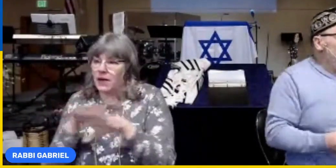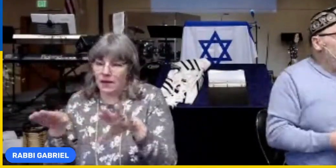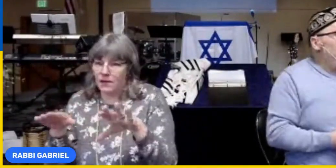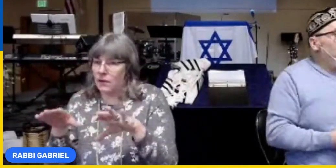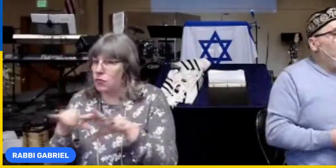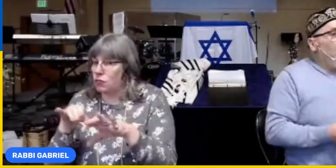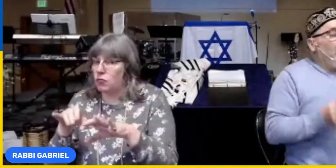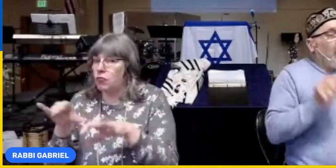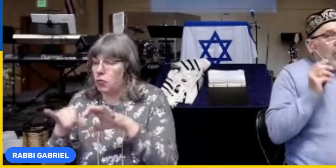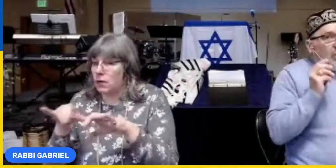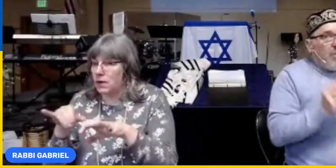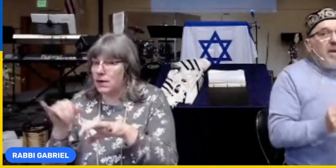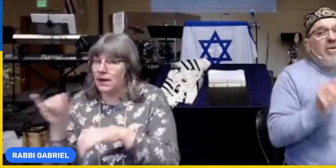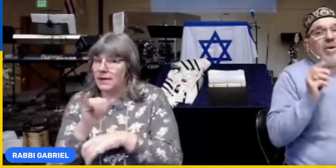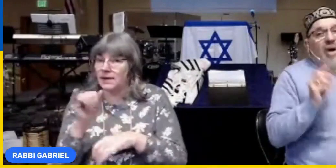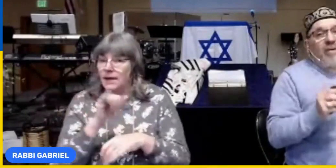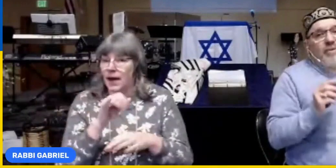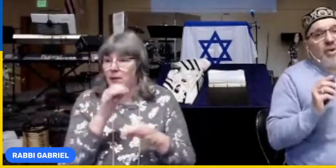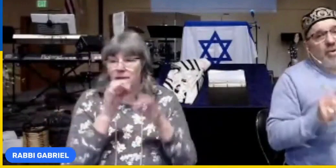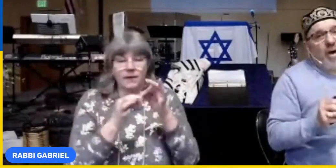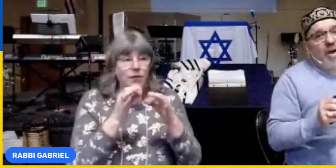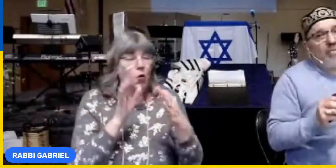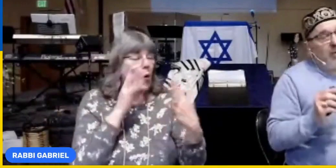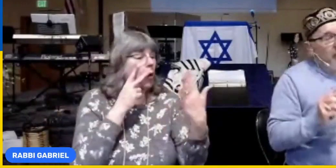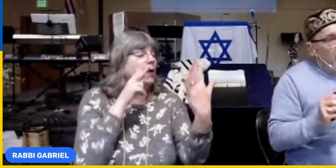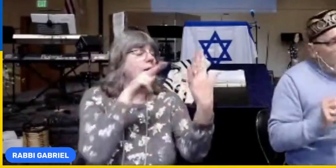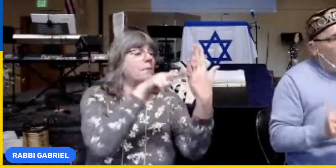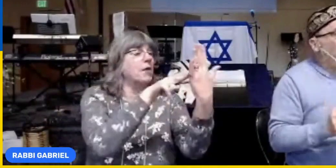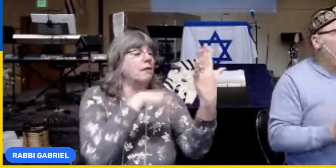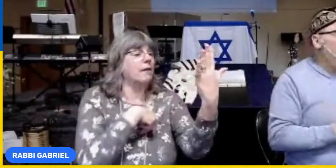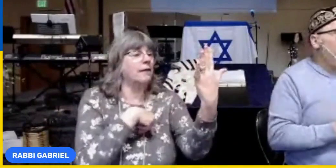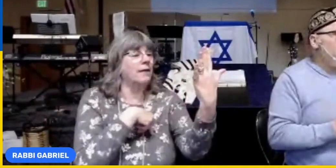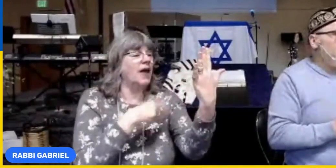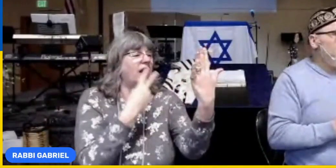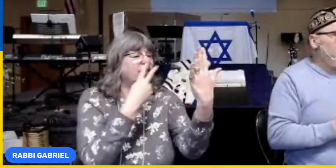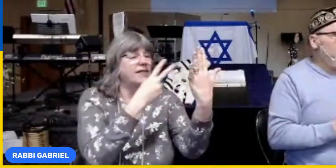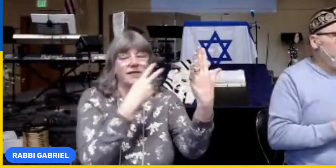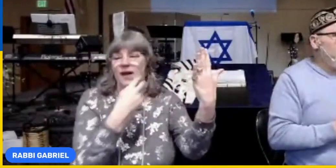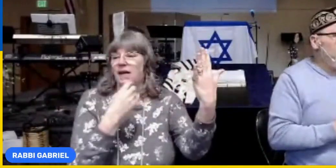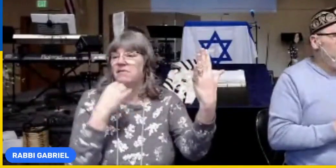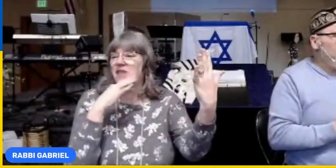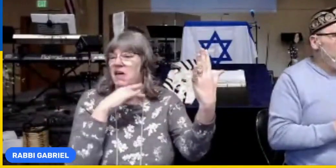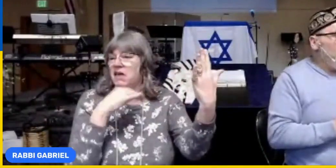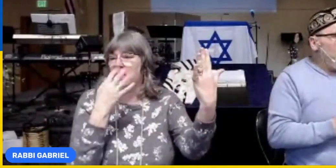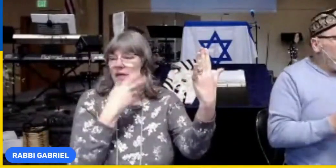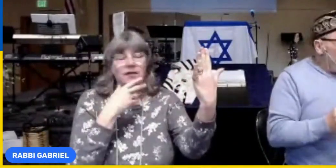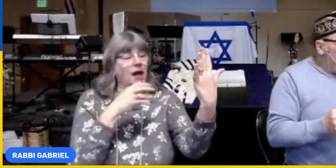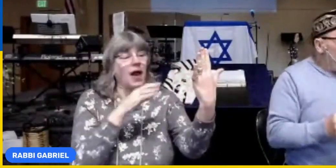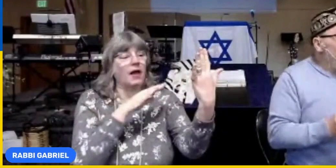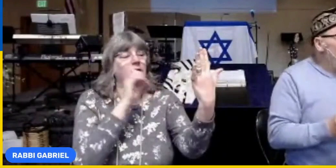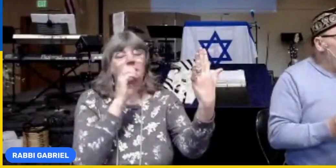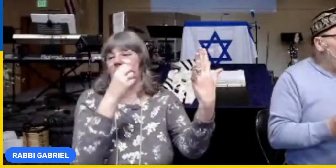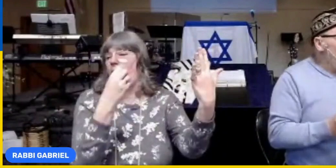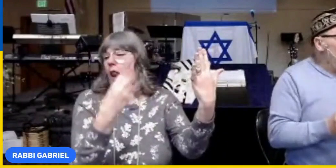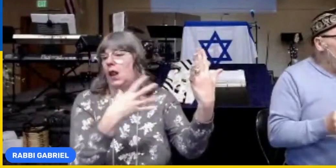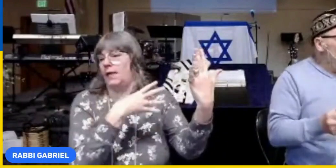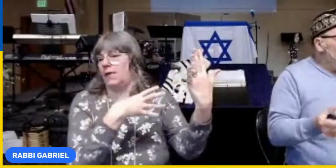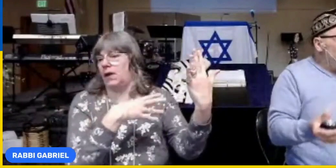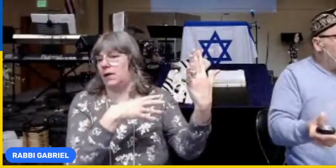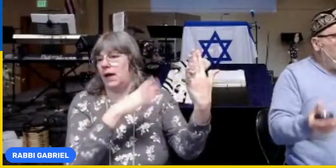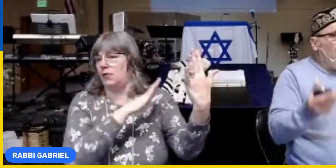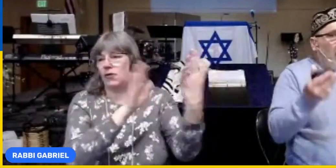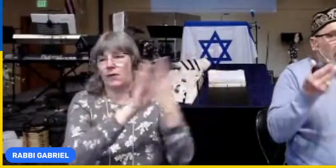like. The mirror of Torah reveals Pharaoh in us. When we study the